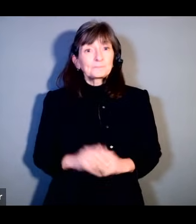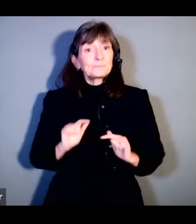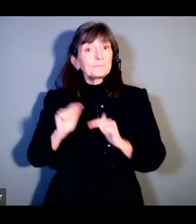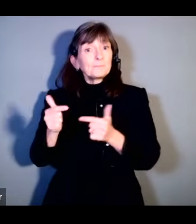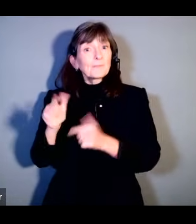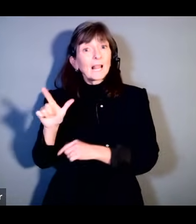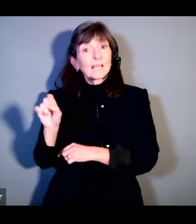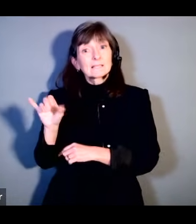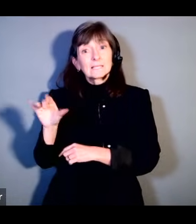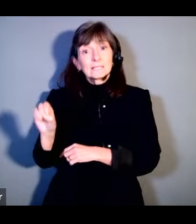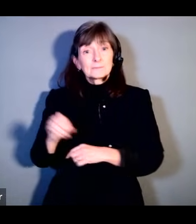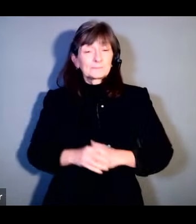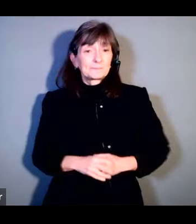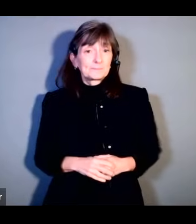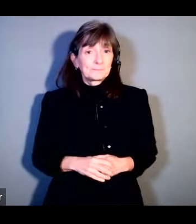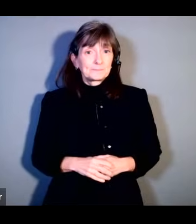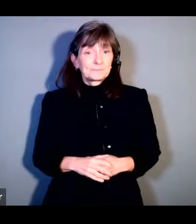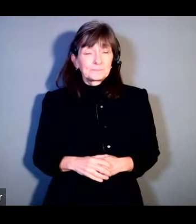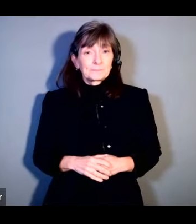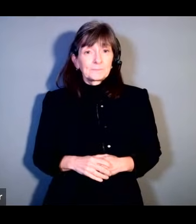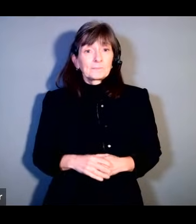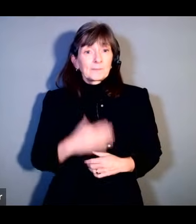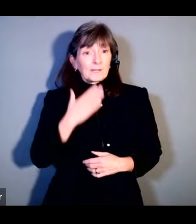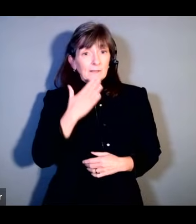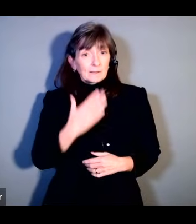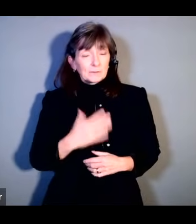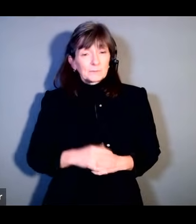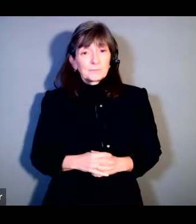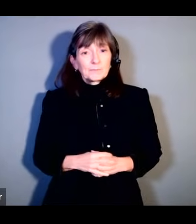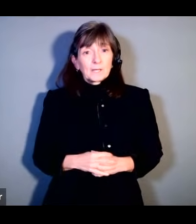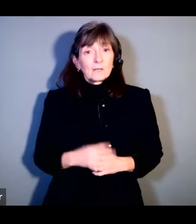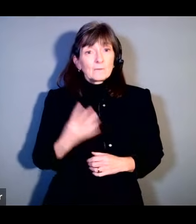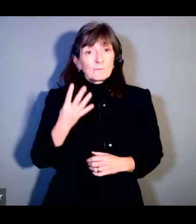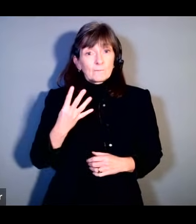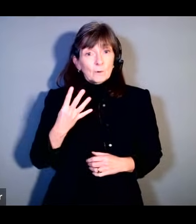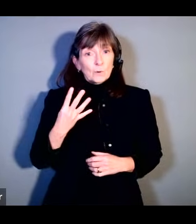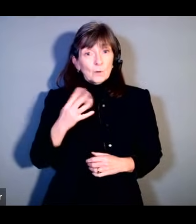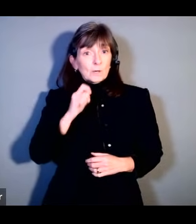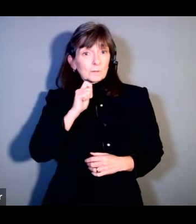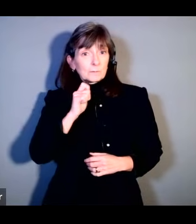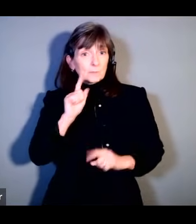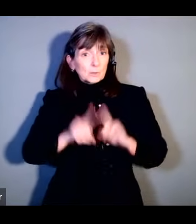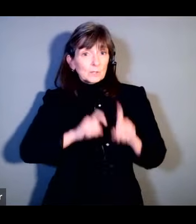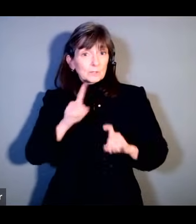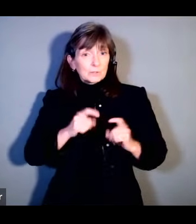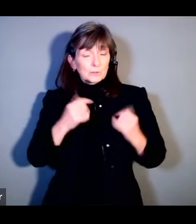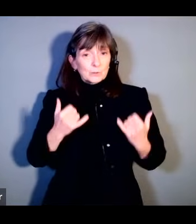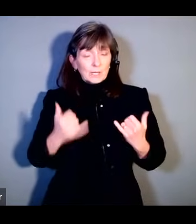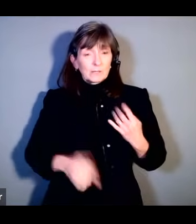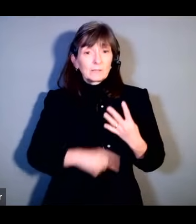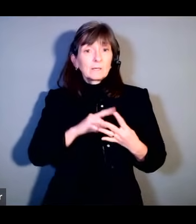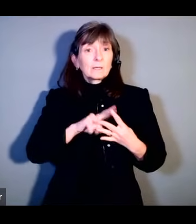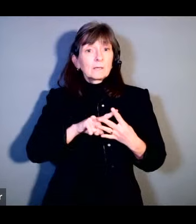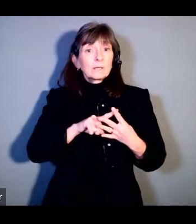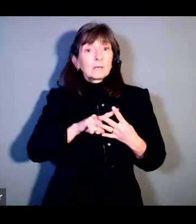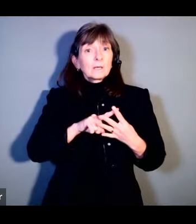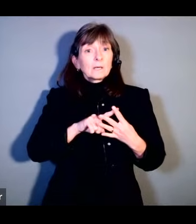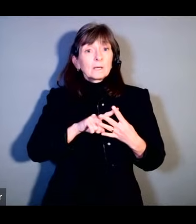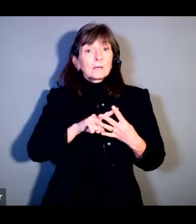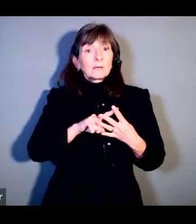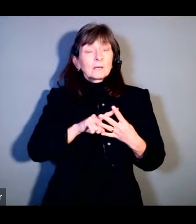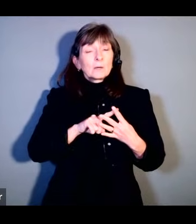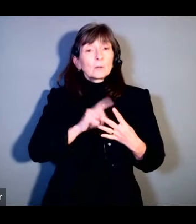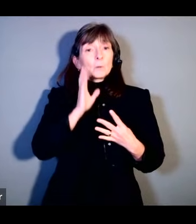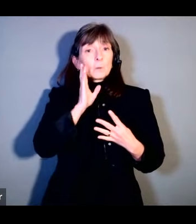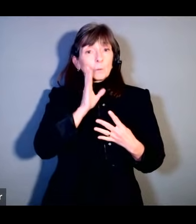Leslie. Thank you, Dr. Fitzgerald. We have 4 media registered for today's availability. The first round of the question and answer session will give